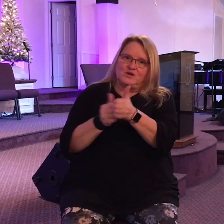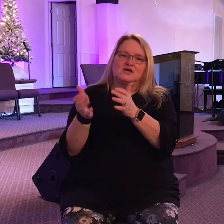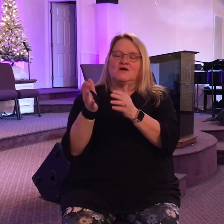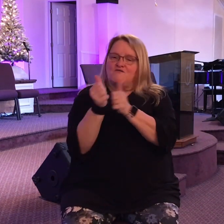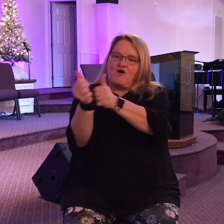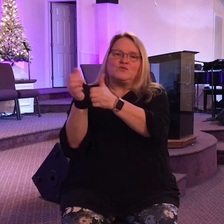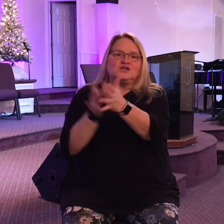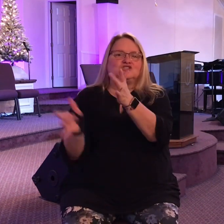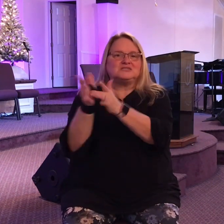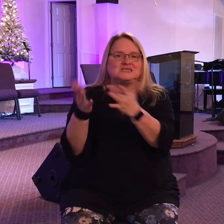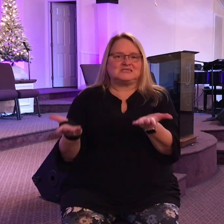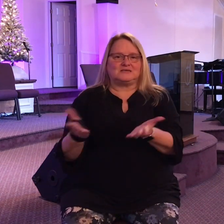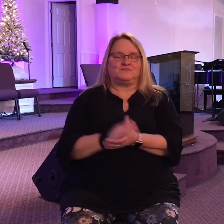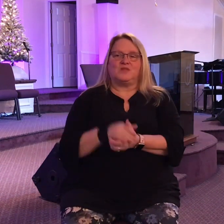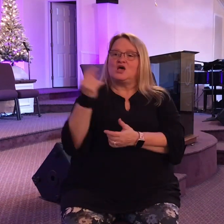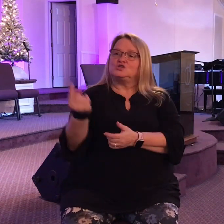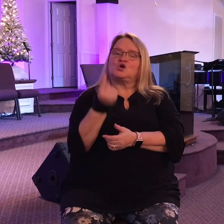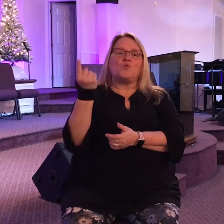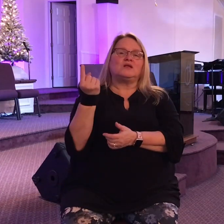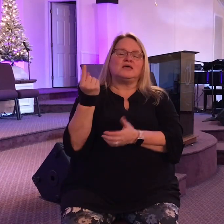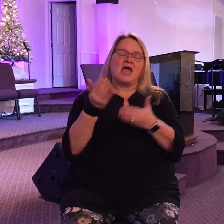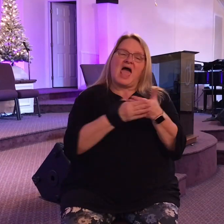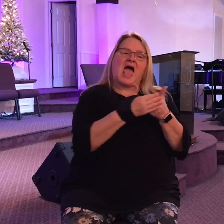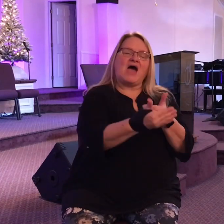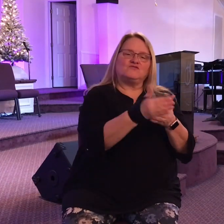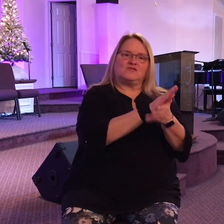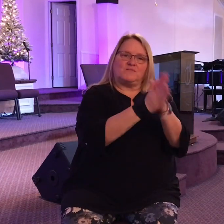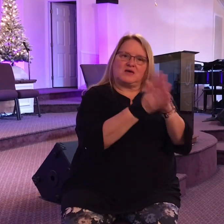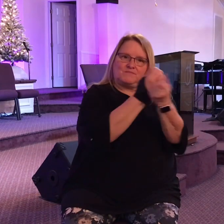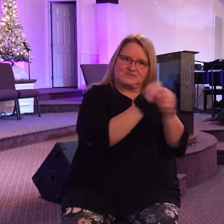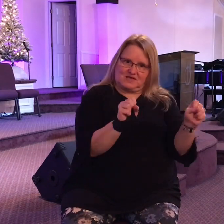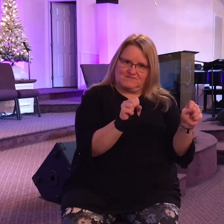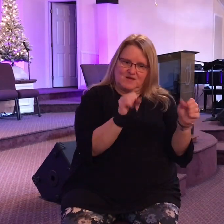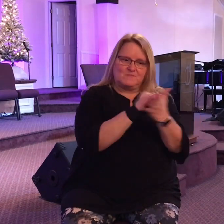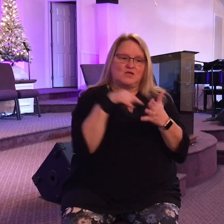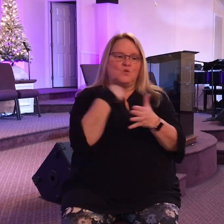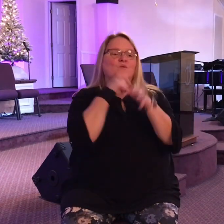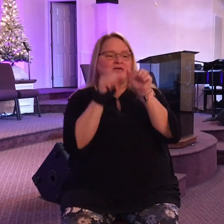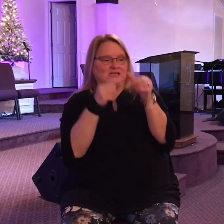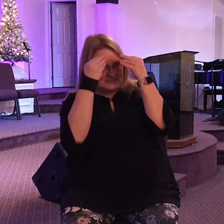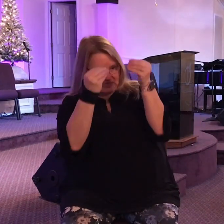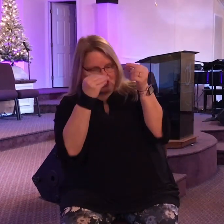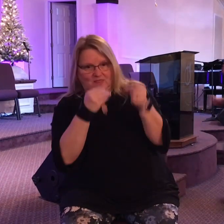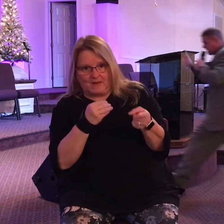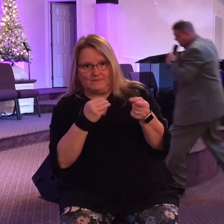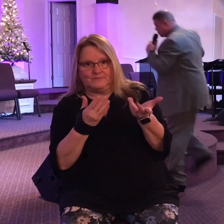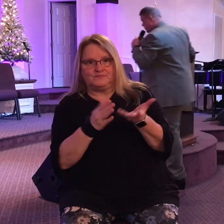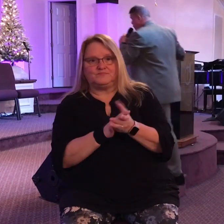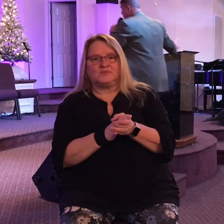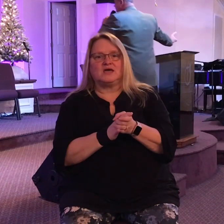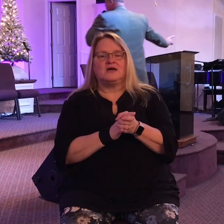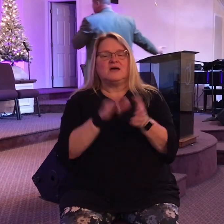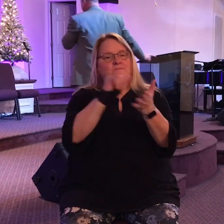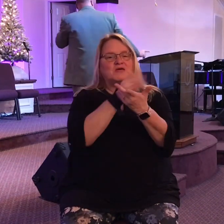you are able to teach them, he said, the commands and follow the commands of God. That wasn't part of the message today. That's